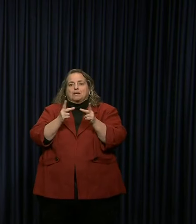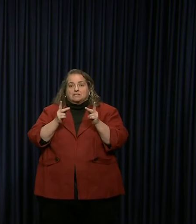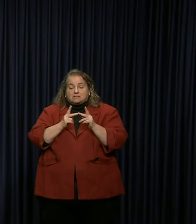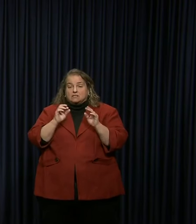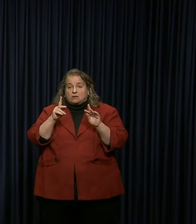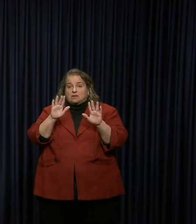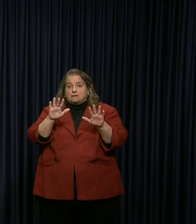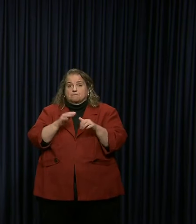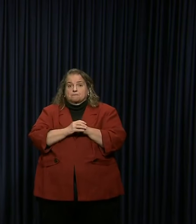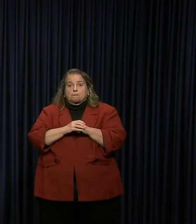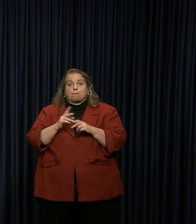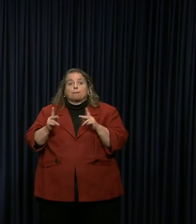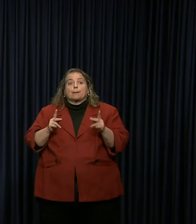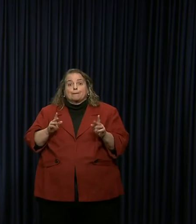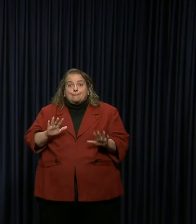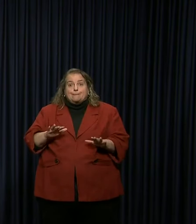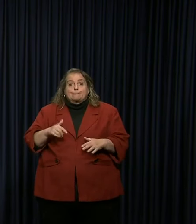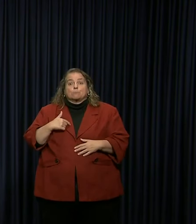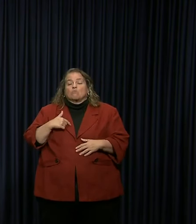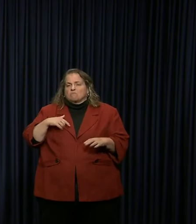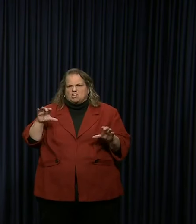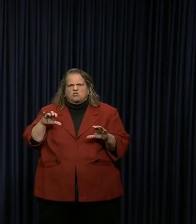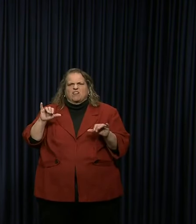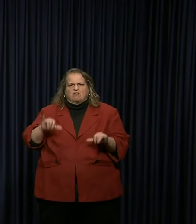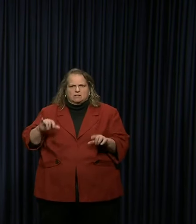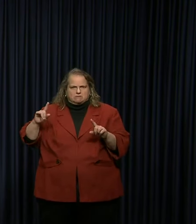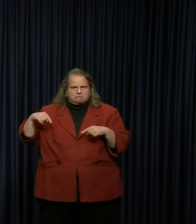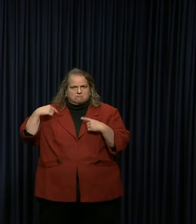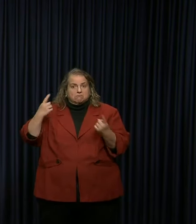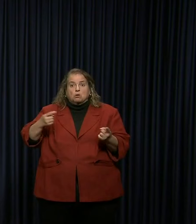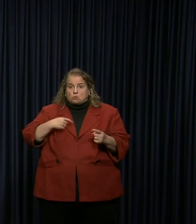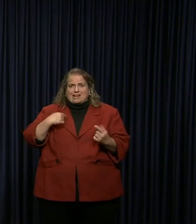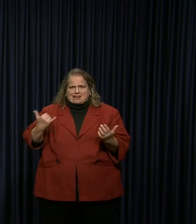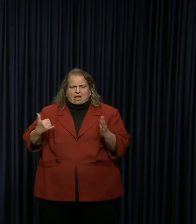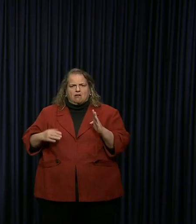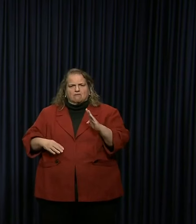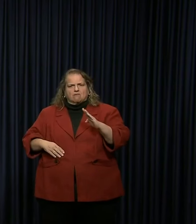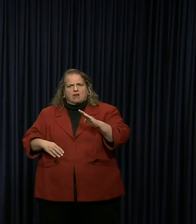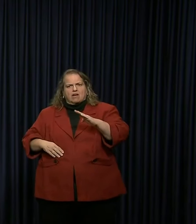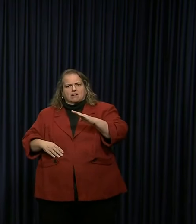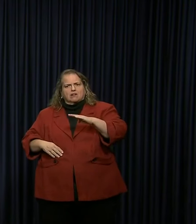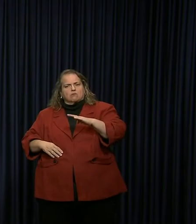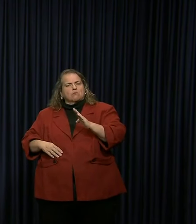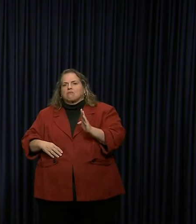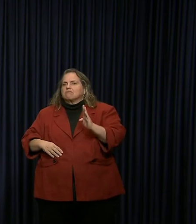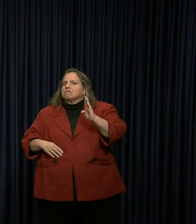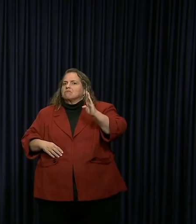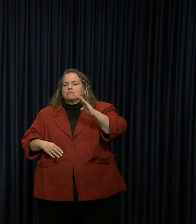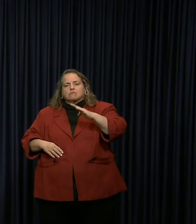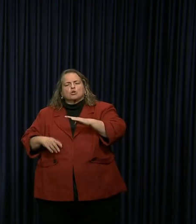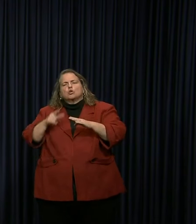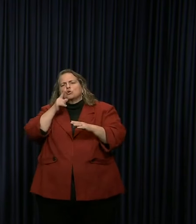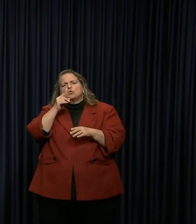folks, we've been at this. We've been doing this. We've been flattening the curve. So it's who do you trust on how